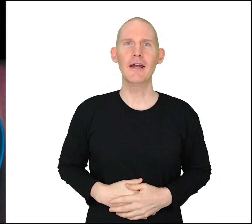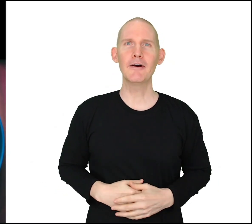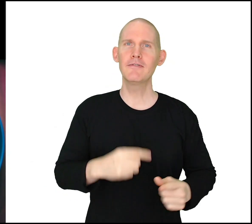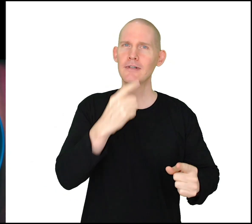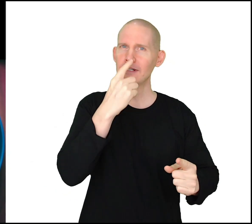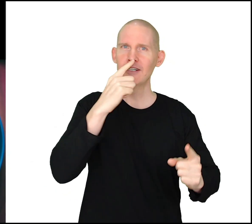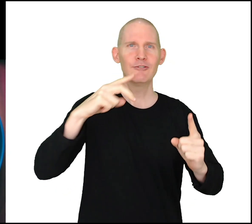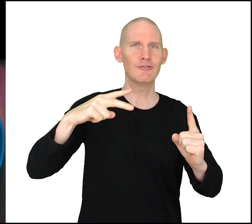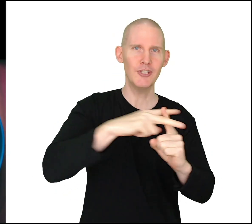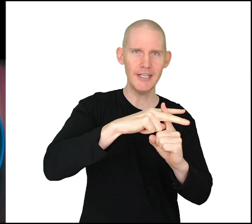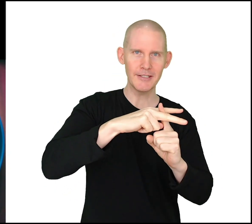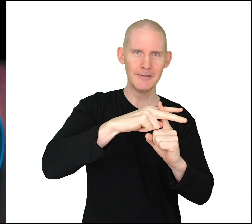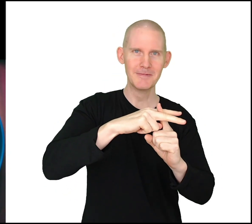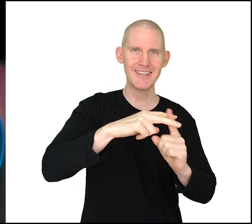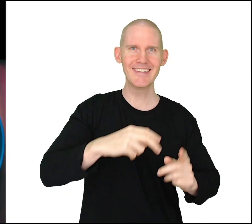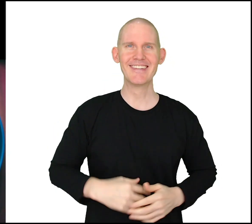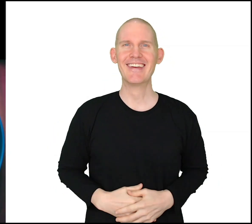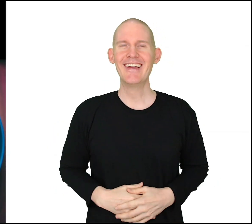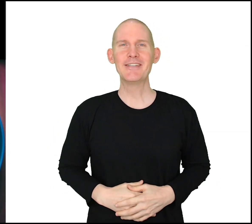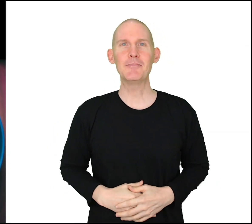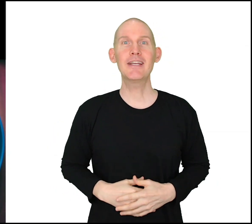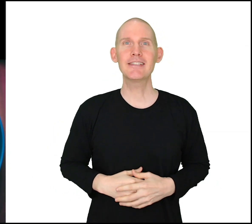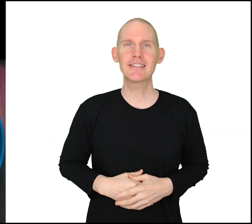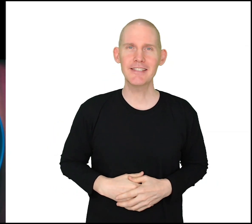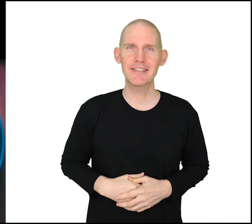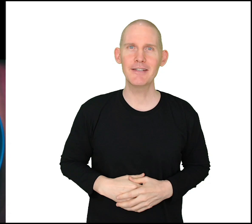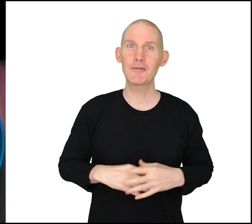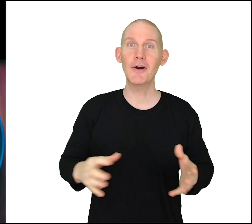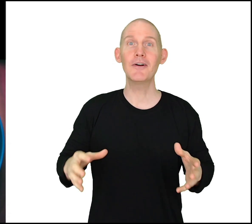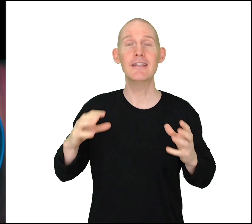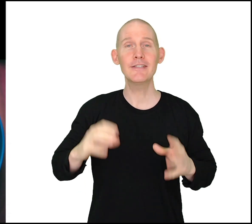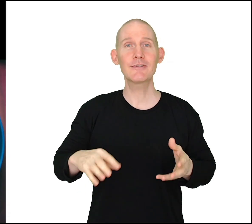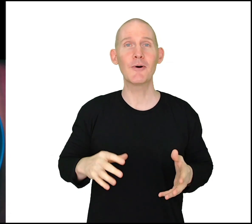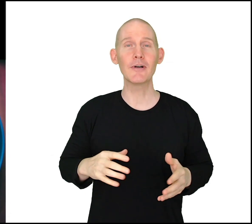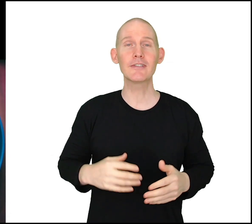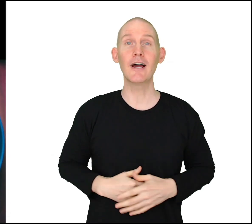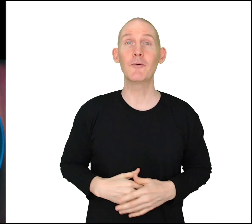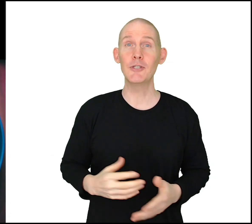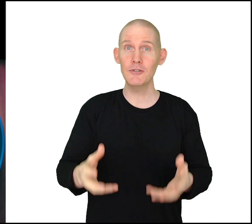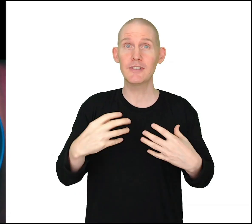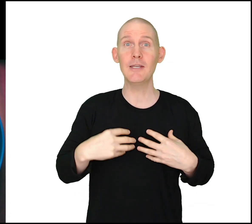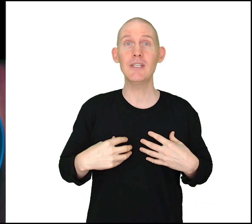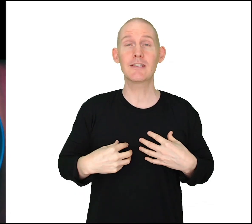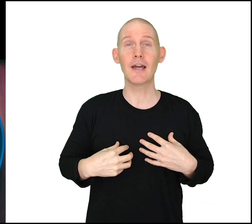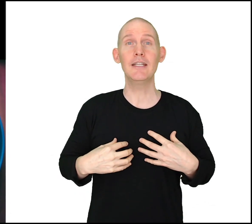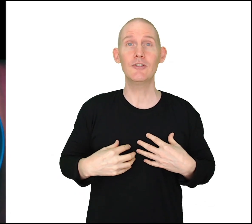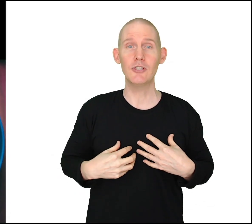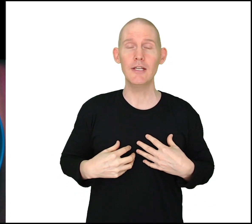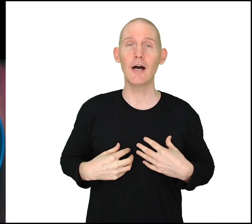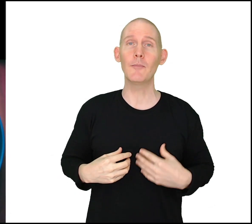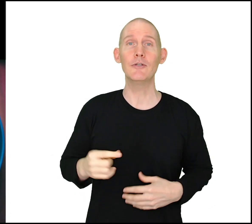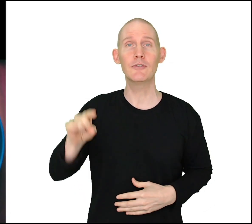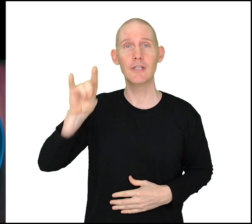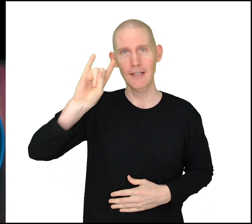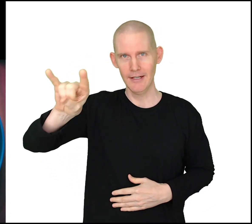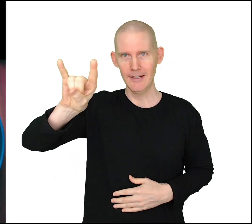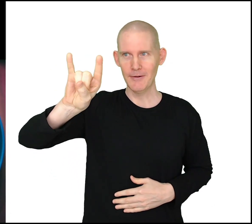have cheat. To be consistent throughout in this course, when you see me signing cheat, I'll be using